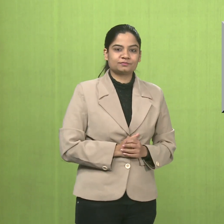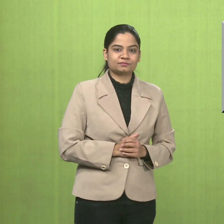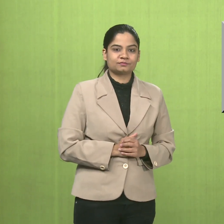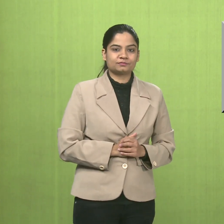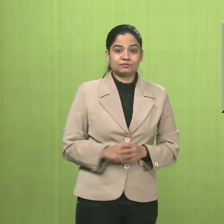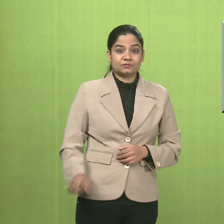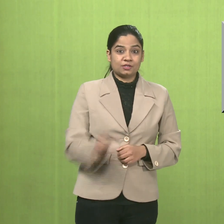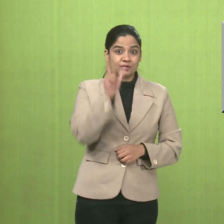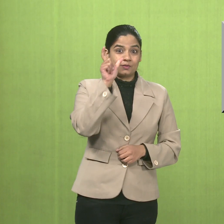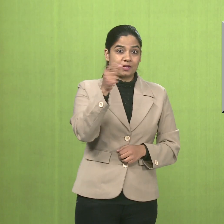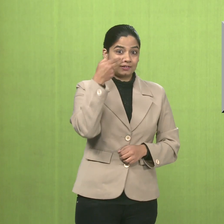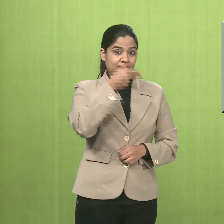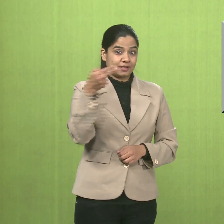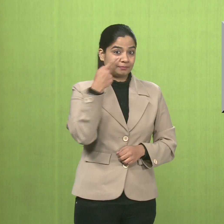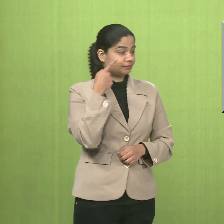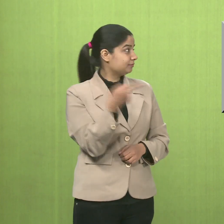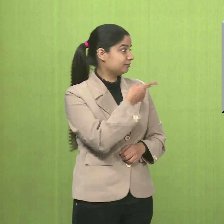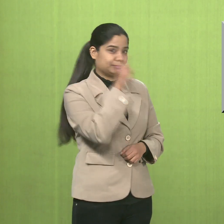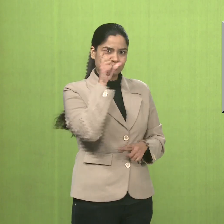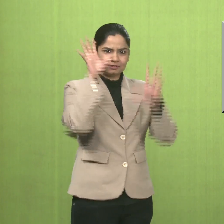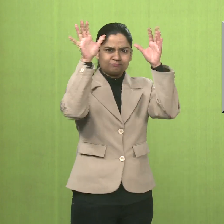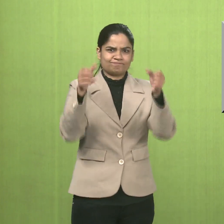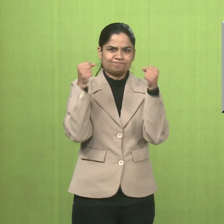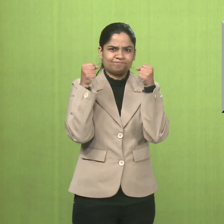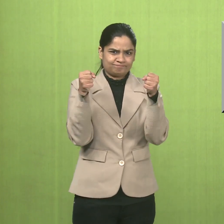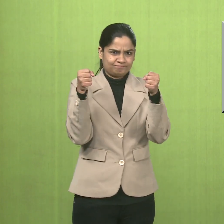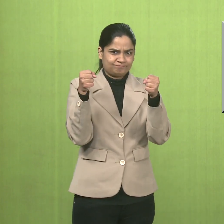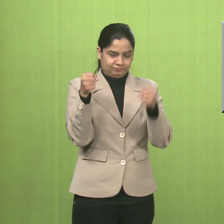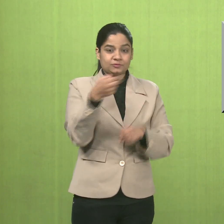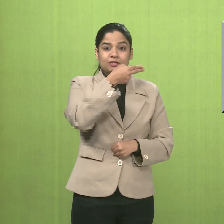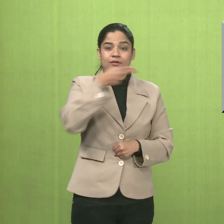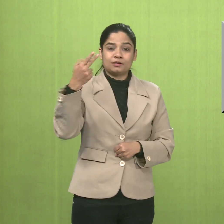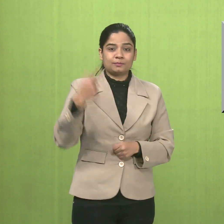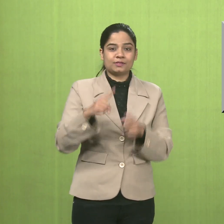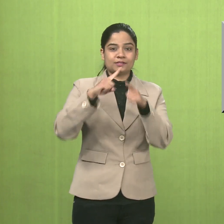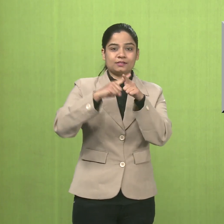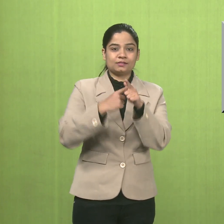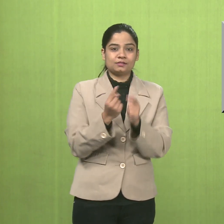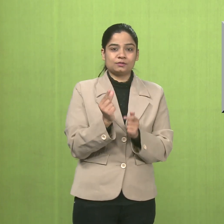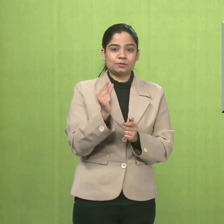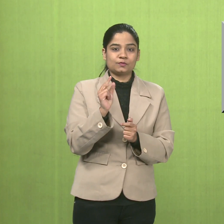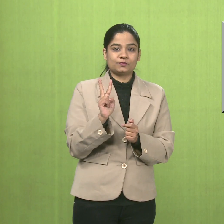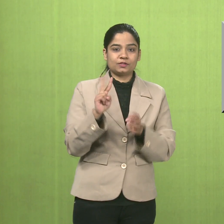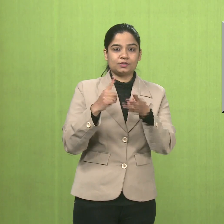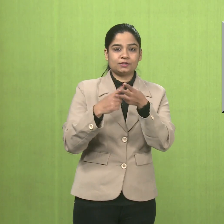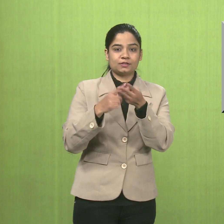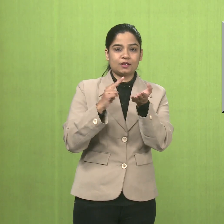educated. As you can see the word, you can see children in jail from the picture.